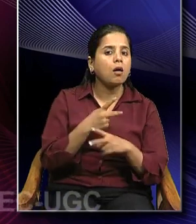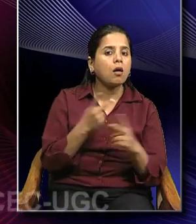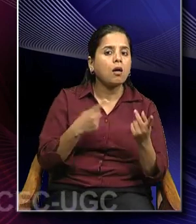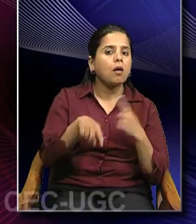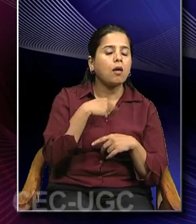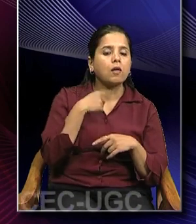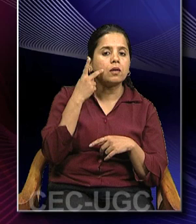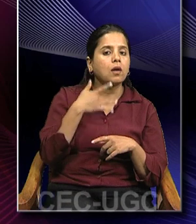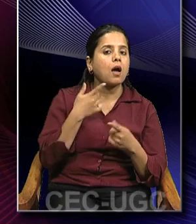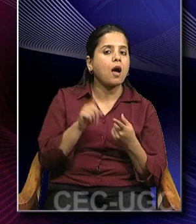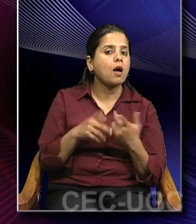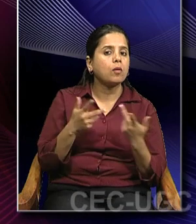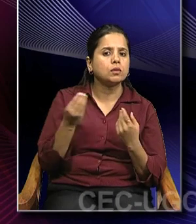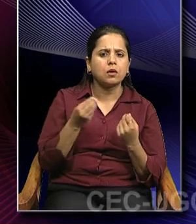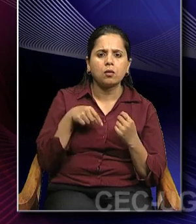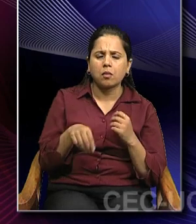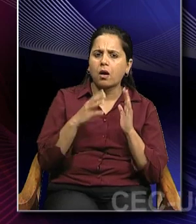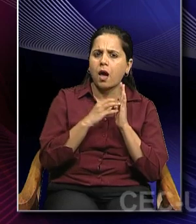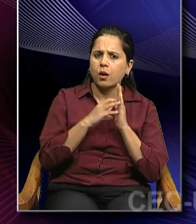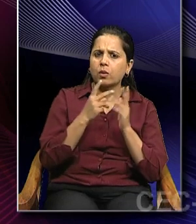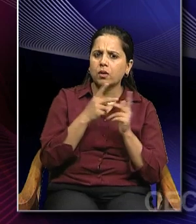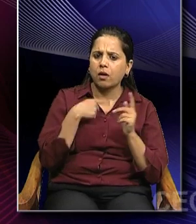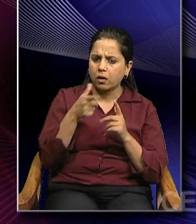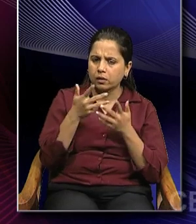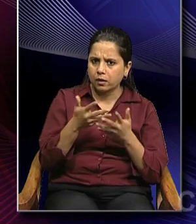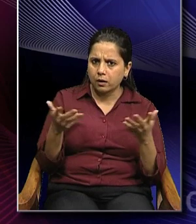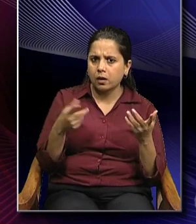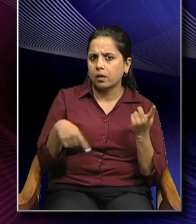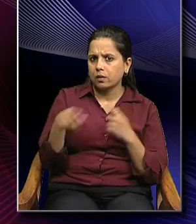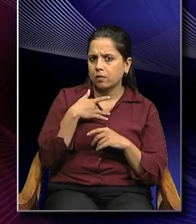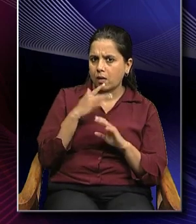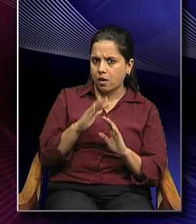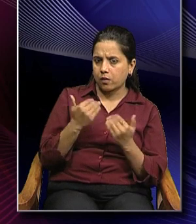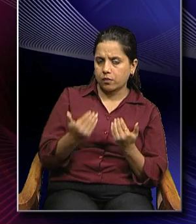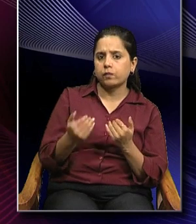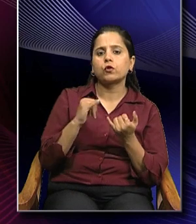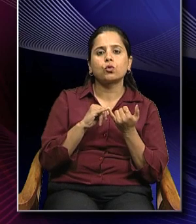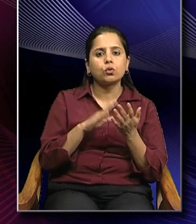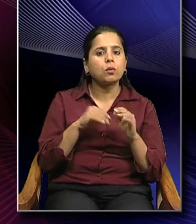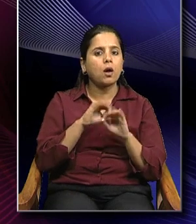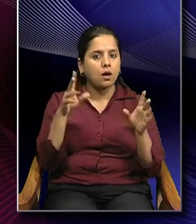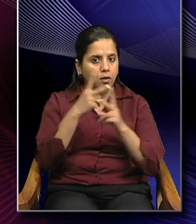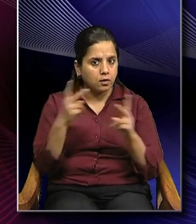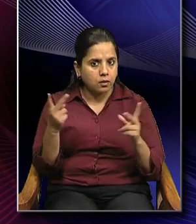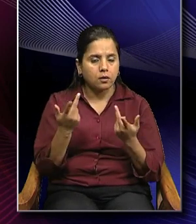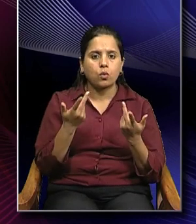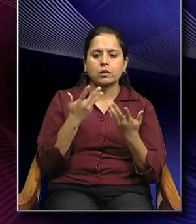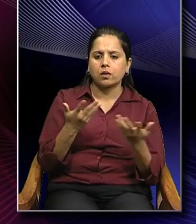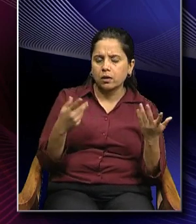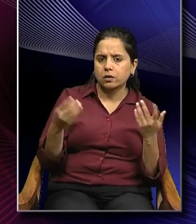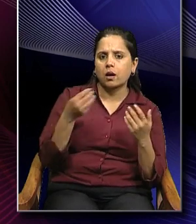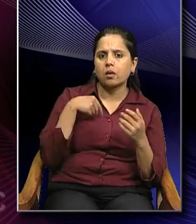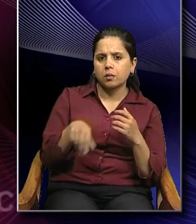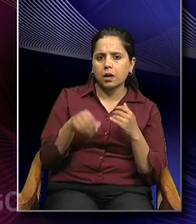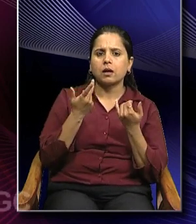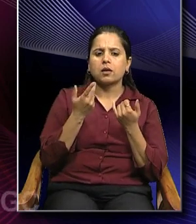come across some advertisement related to that product on our social media account, or even on the search engine.